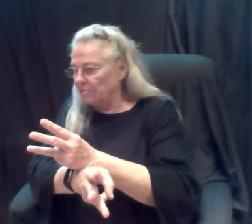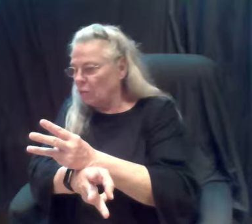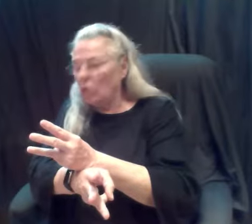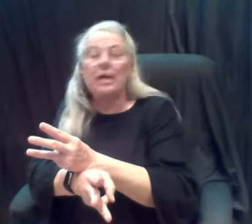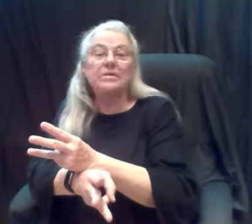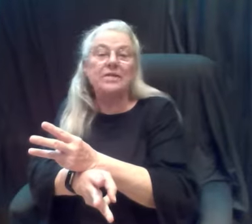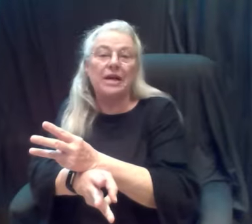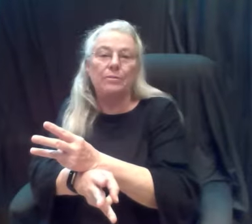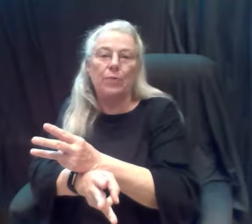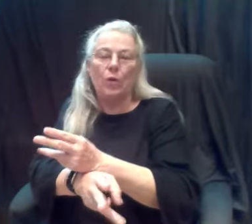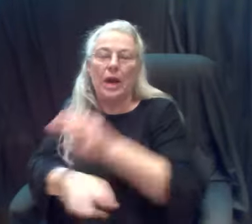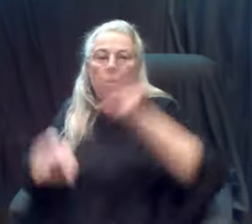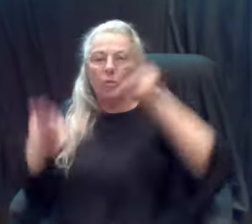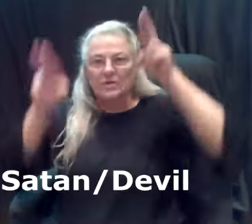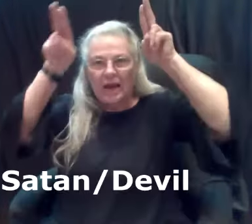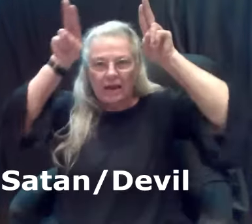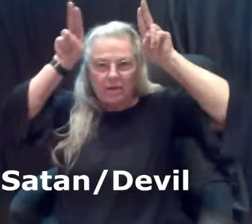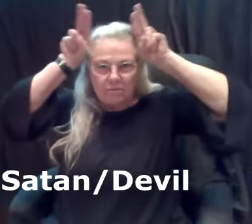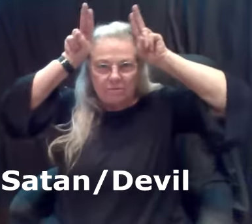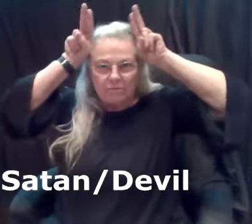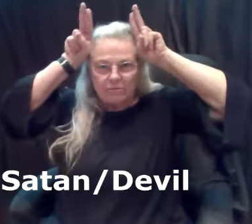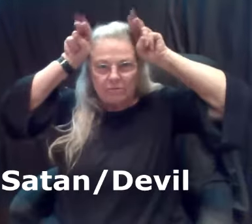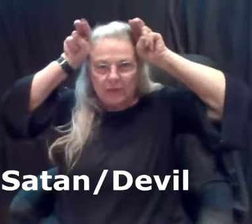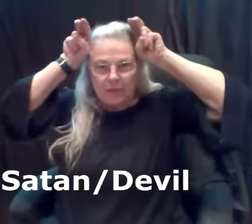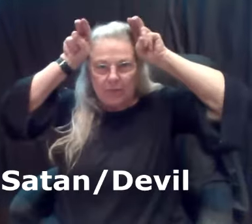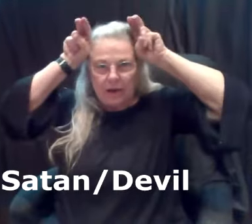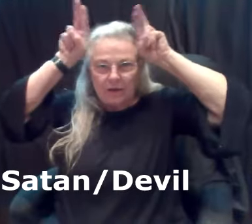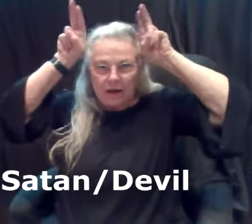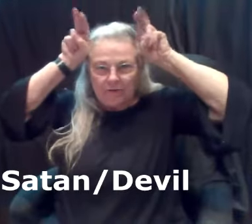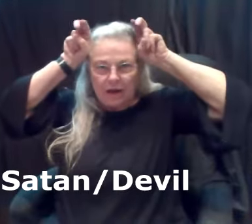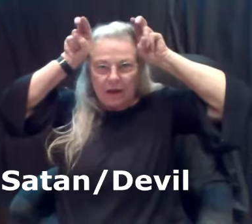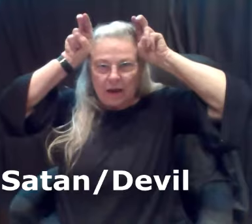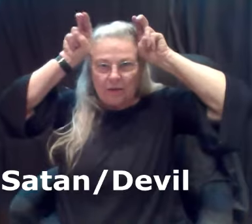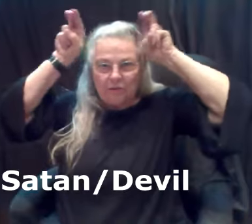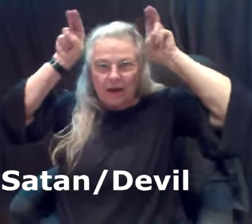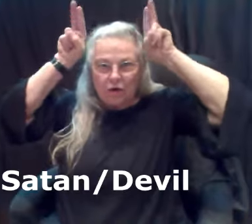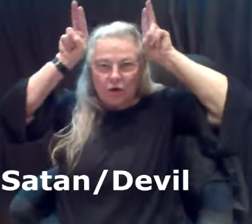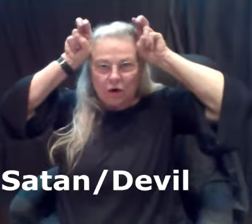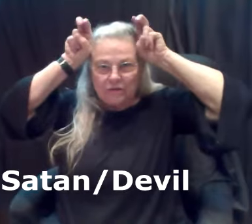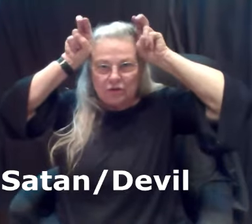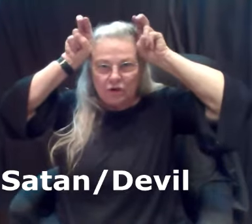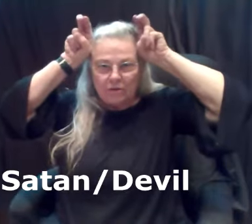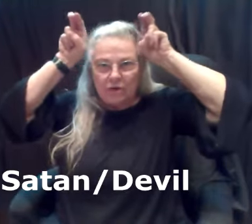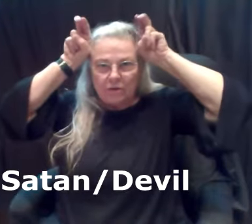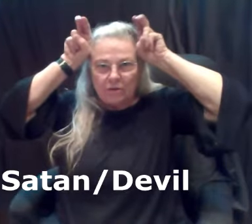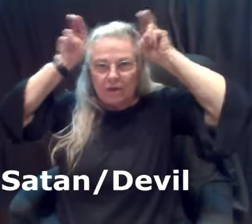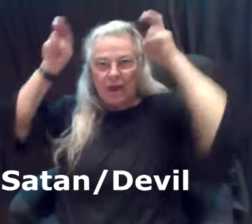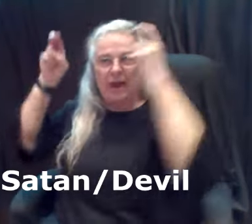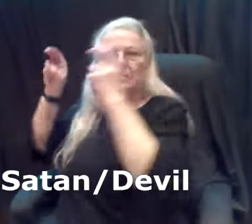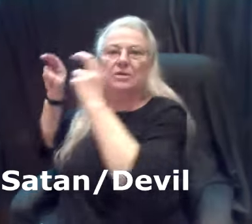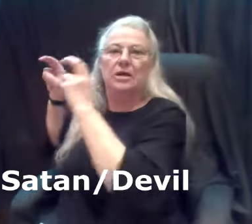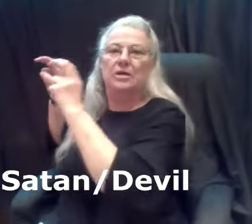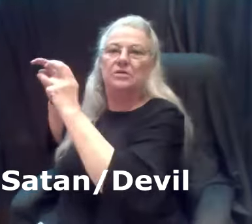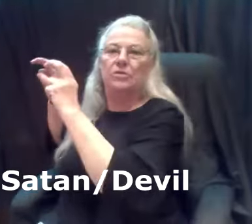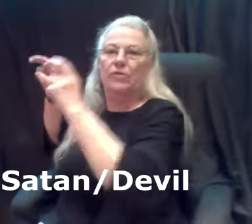Won't let Satan blow it out. Well, Satan, come up here in kind of a curvature of your hands, so they're in